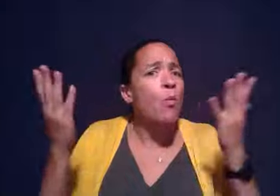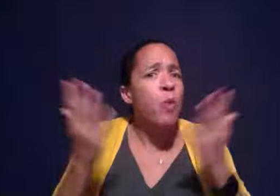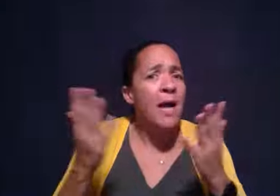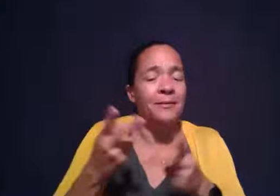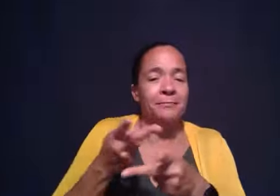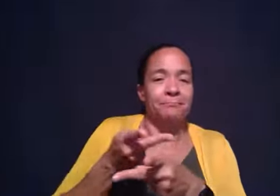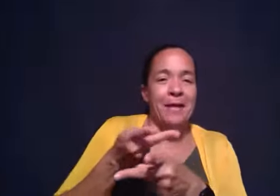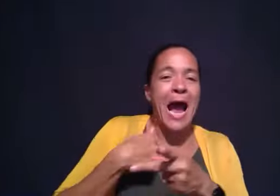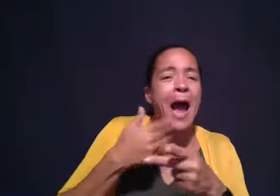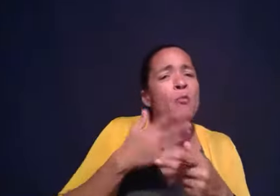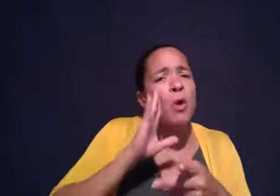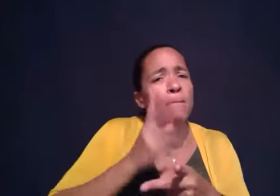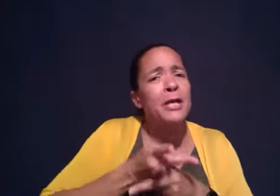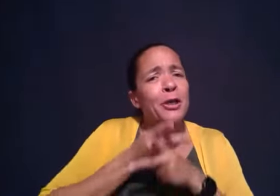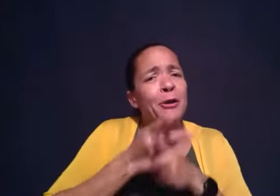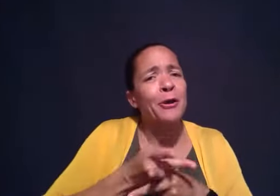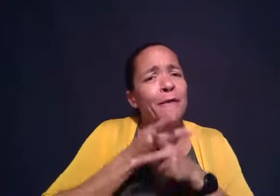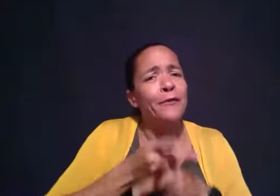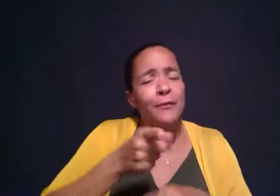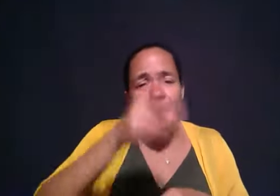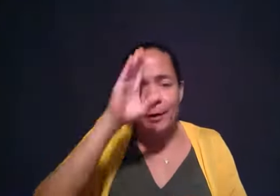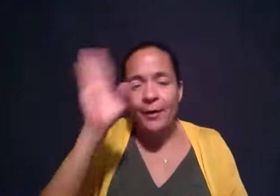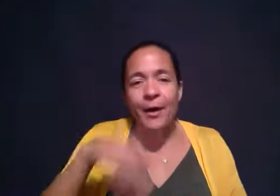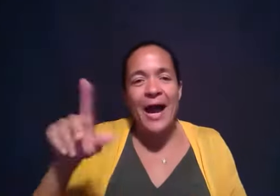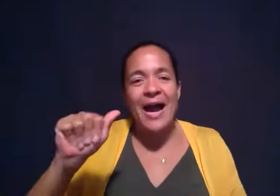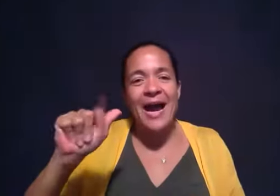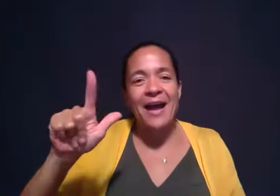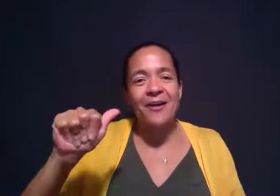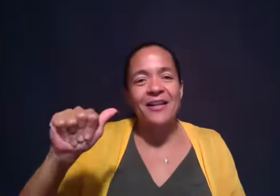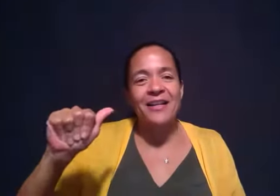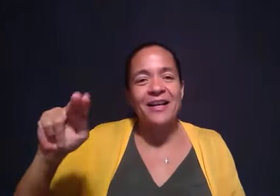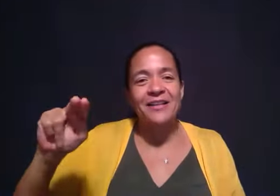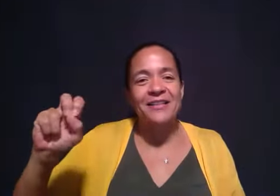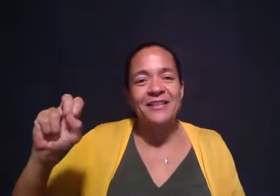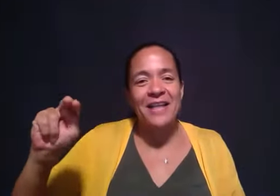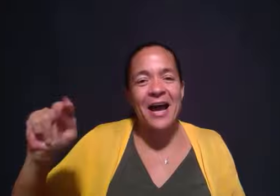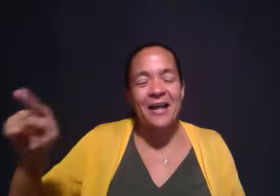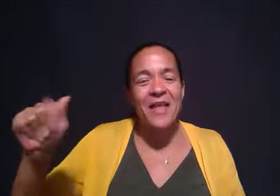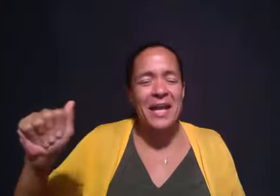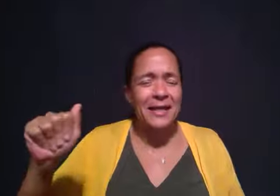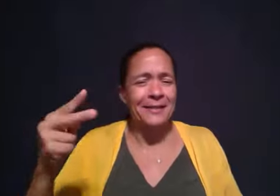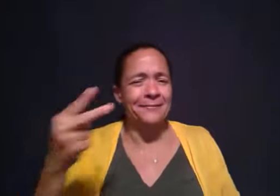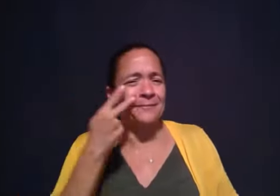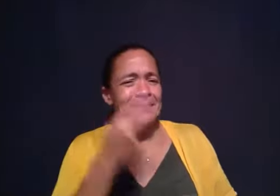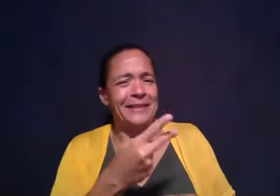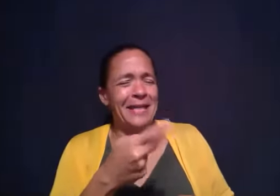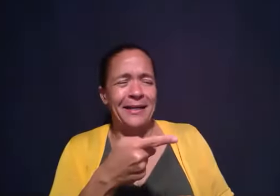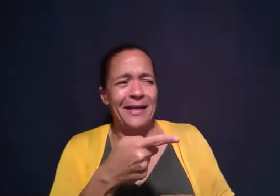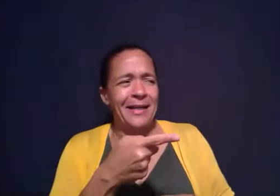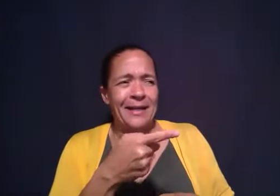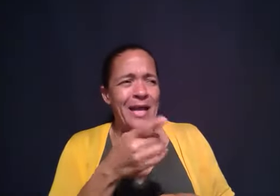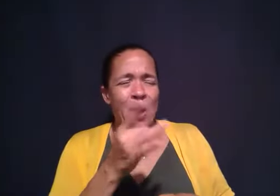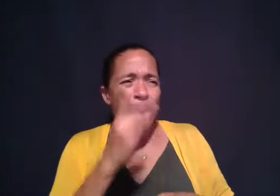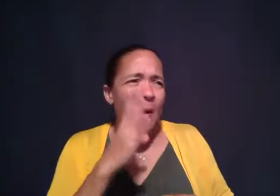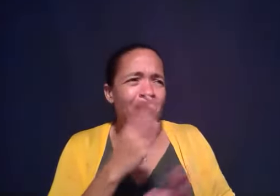Like, they can see the hole in that. To alcoholics, it seems like a pretty solid plan. It's not until I'm years sober that